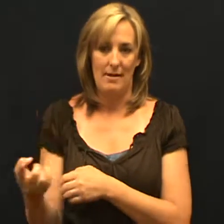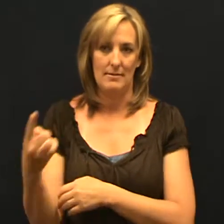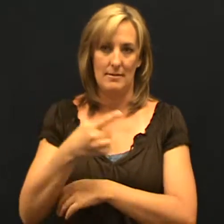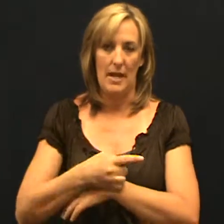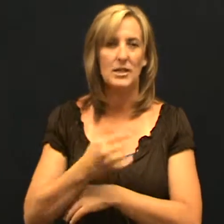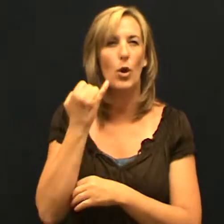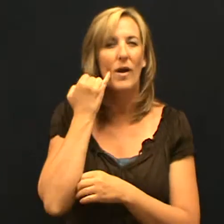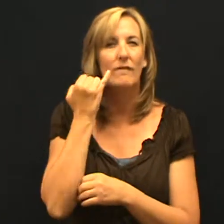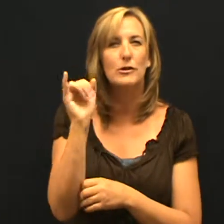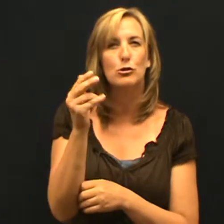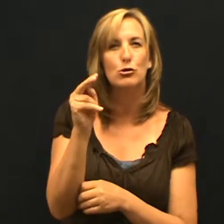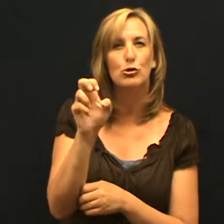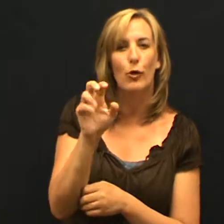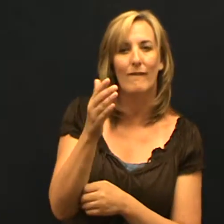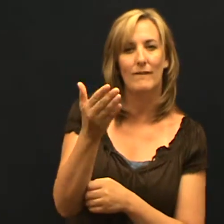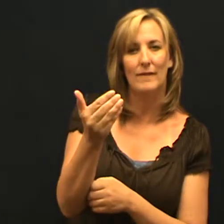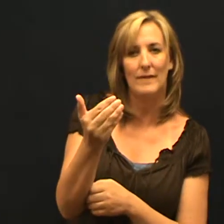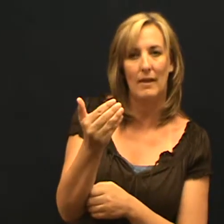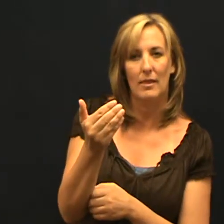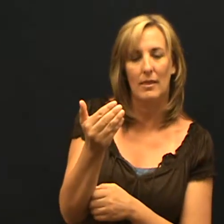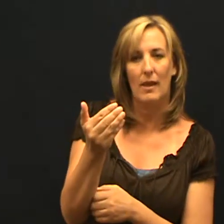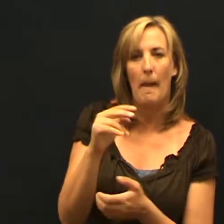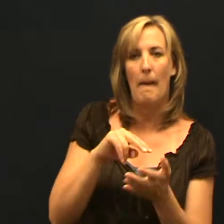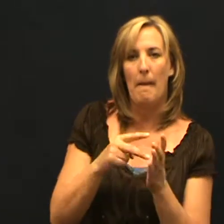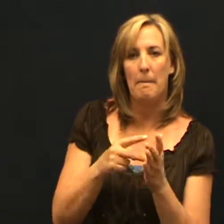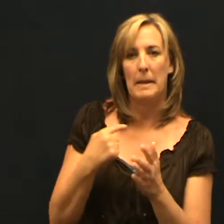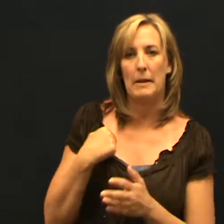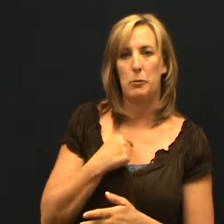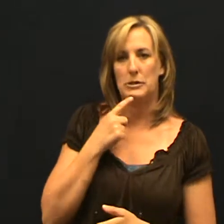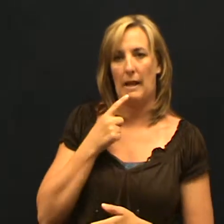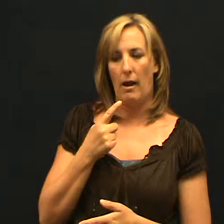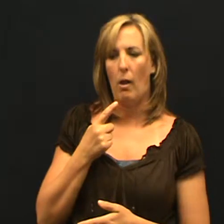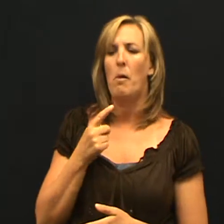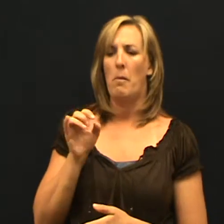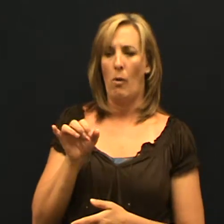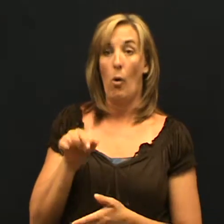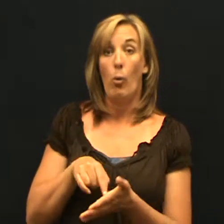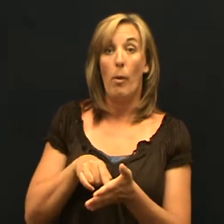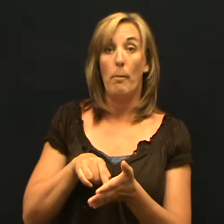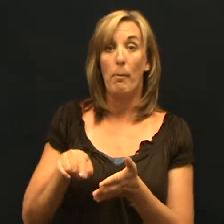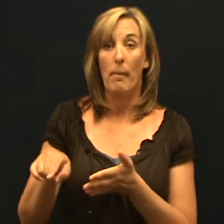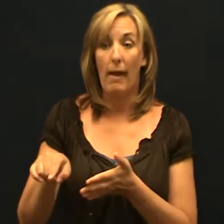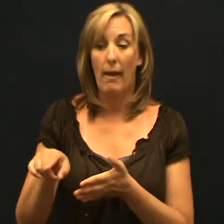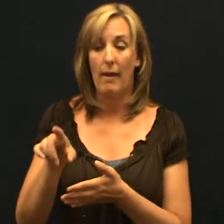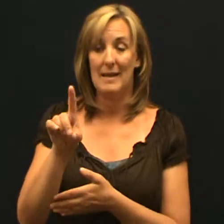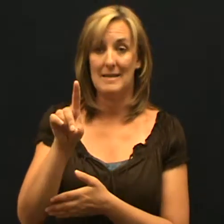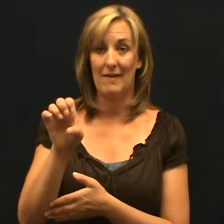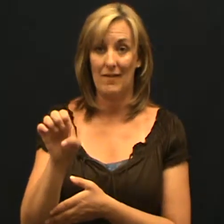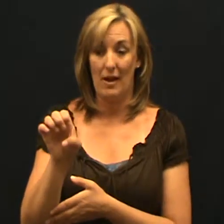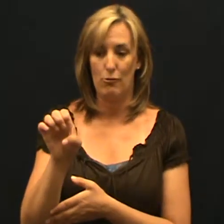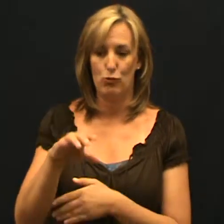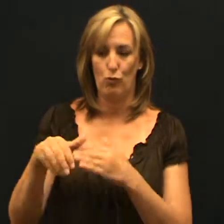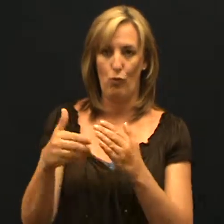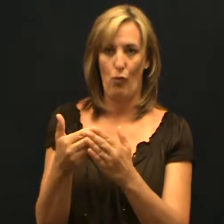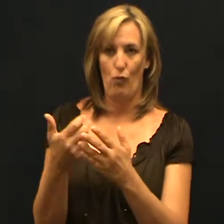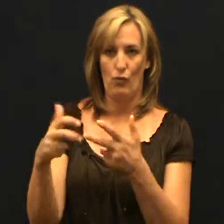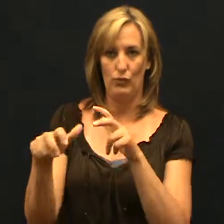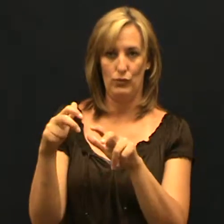June 15th, what we're saying is we're going to pay a dividend to all stockholders that own our stock